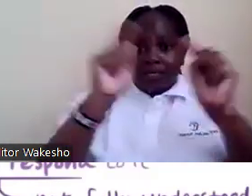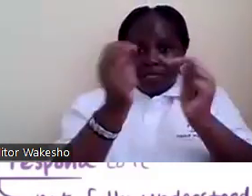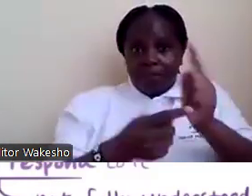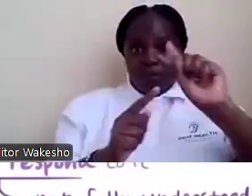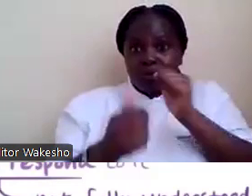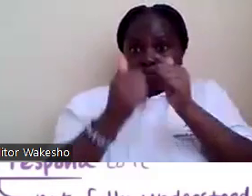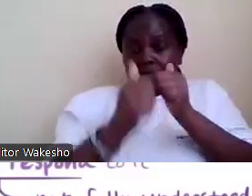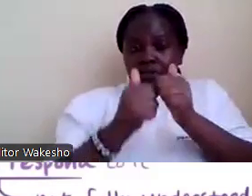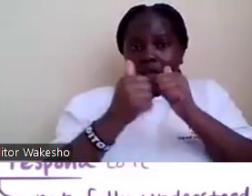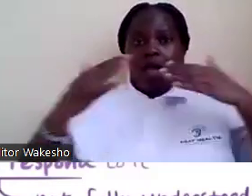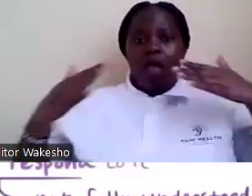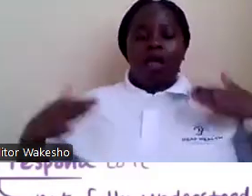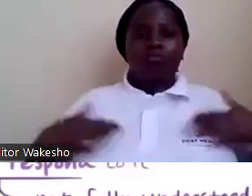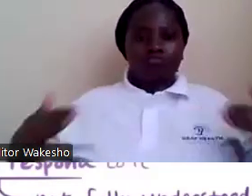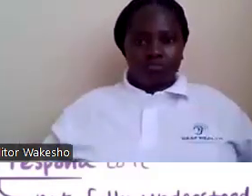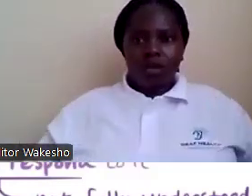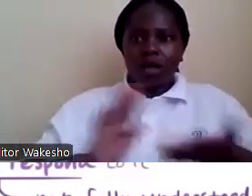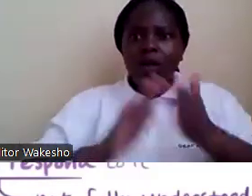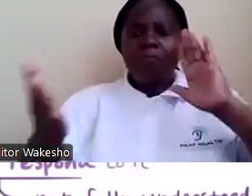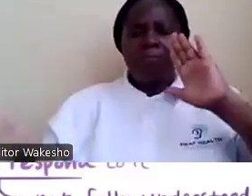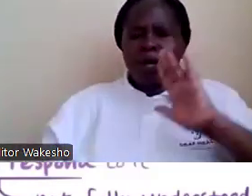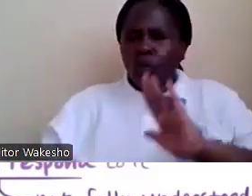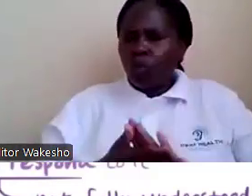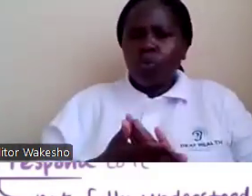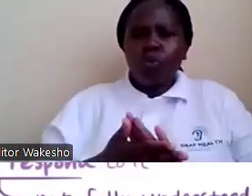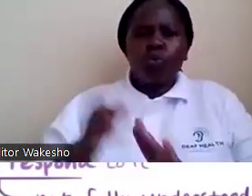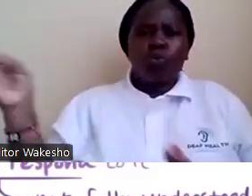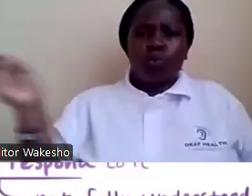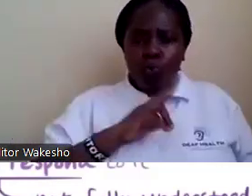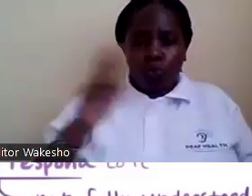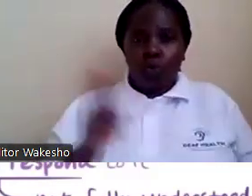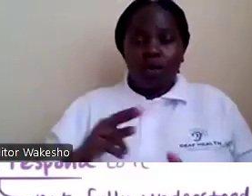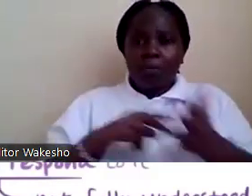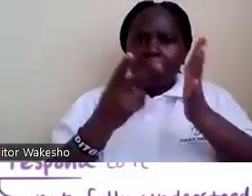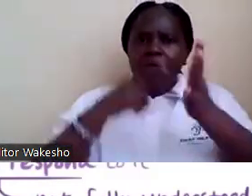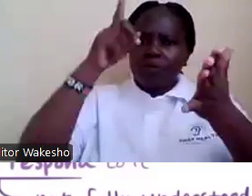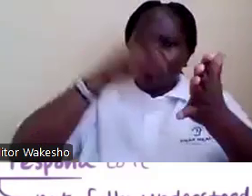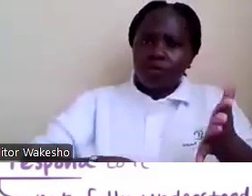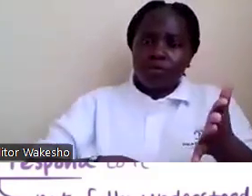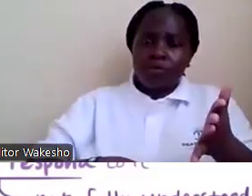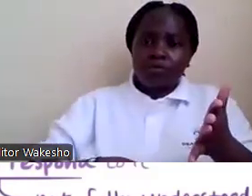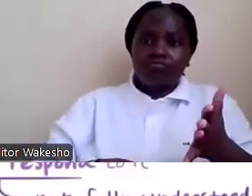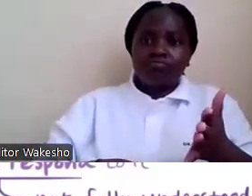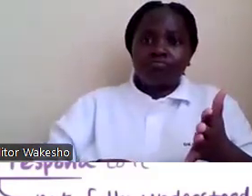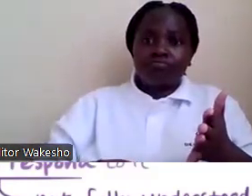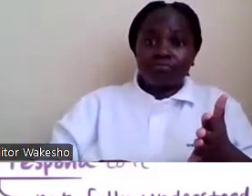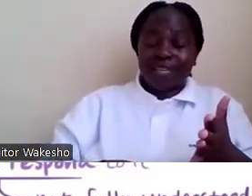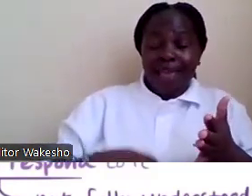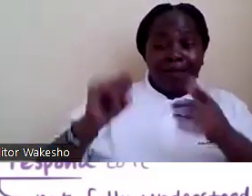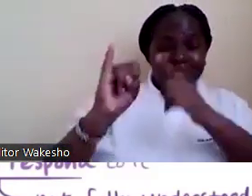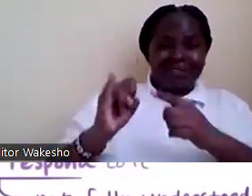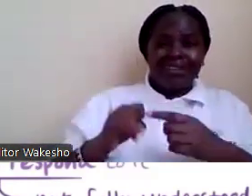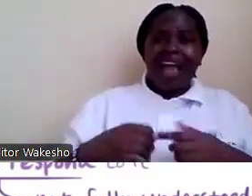body becomes hypersensitive. And that means that there's an immune reaction that